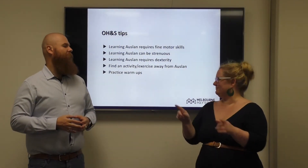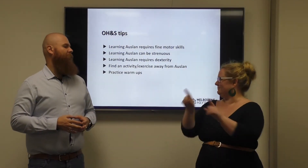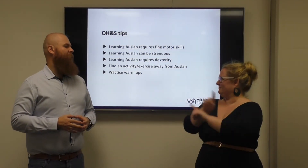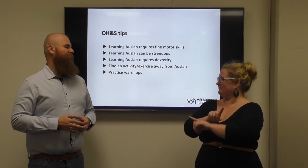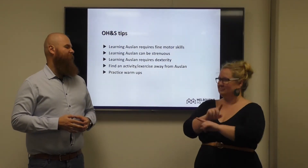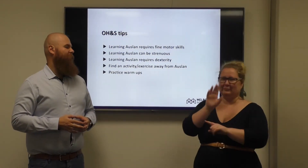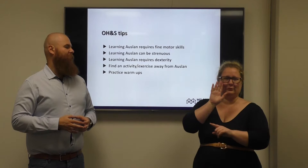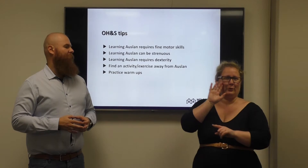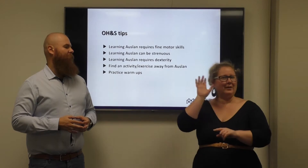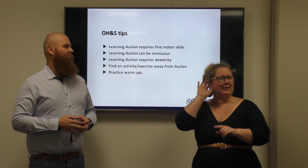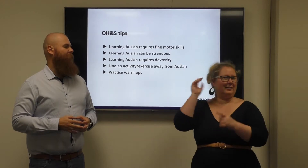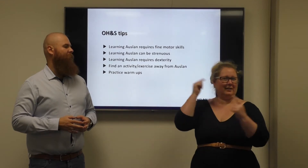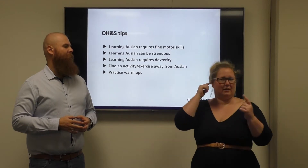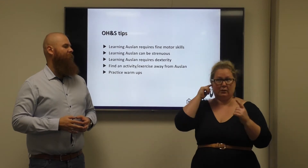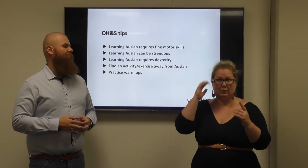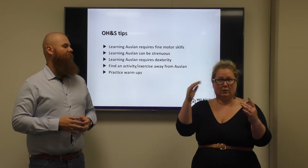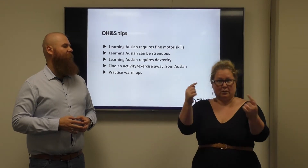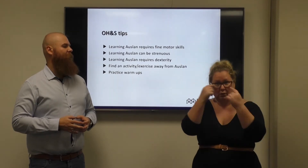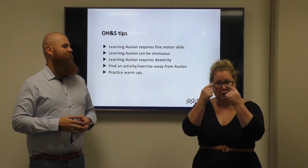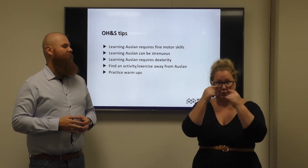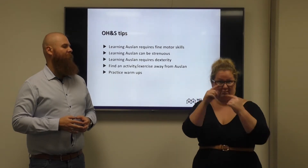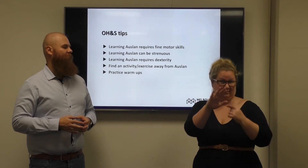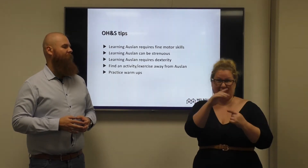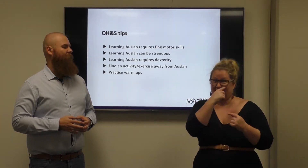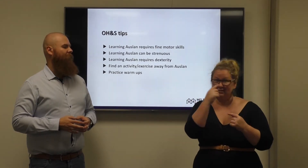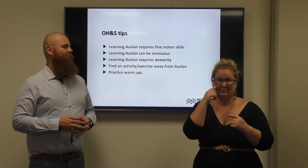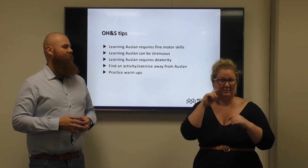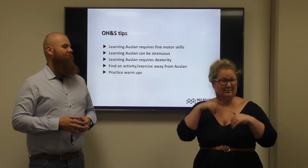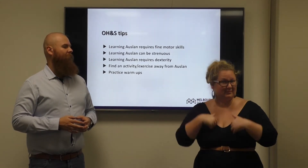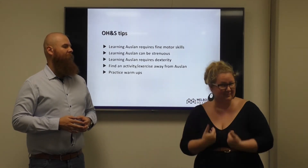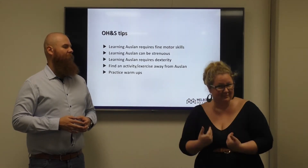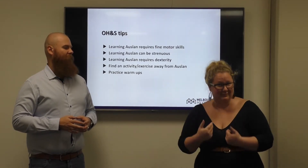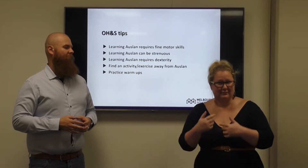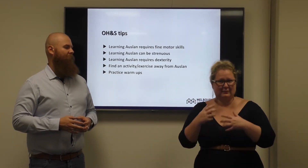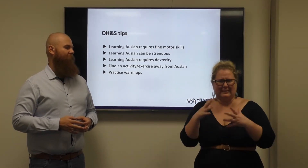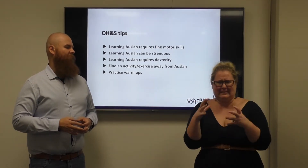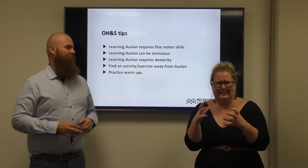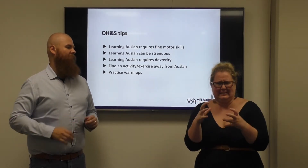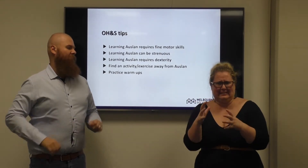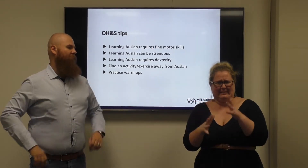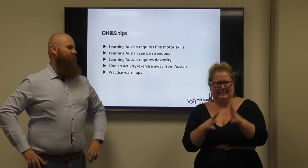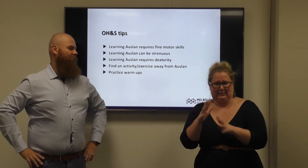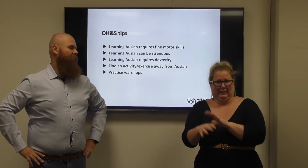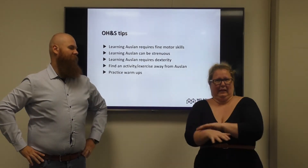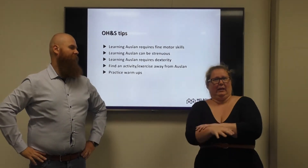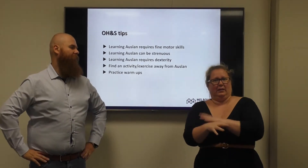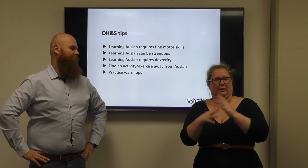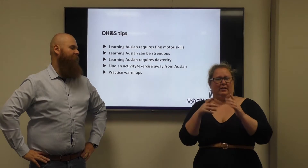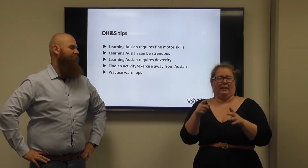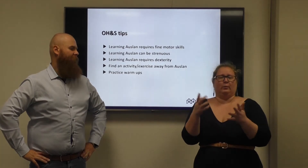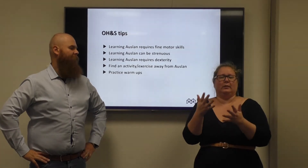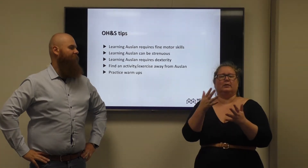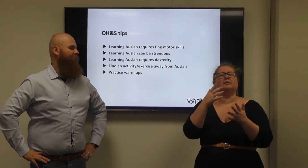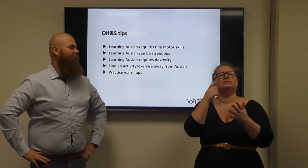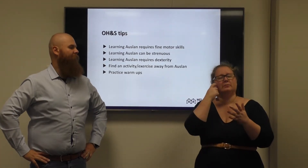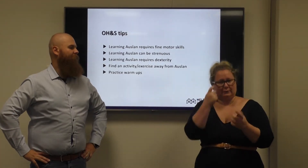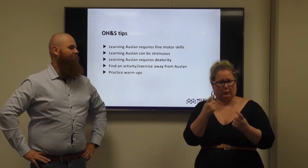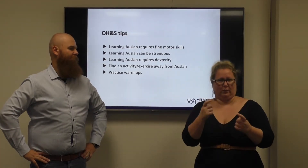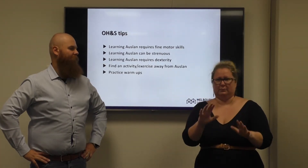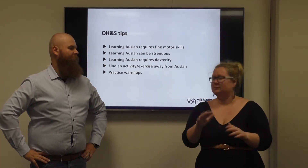Learning Auslan can be quite strenuous and fatiguing because you're not used to using your eyes so much and visual acuity